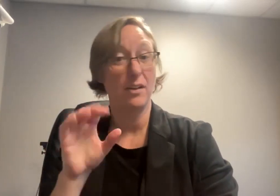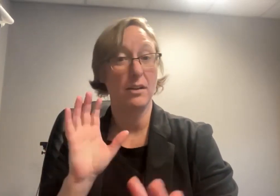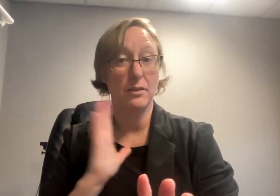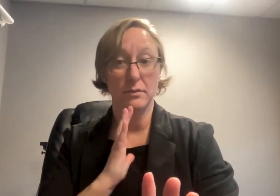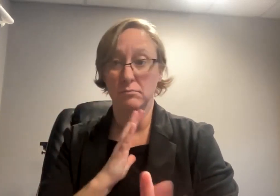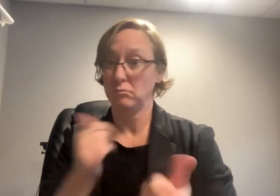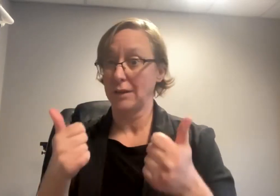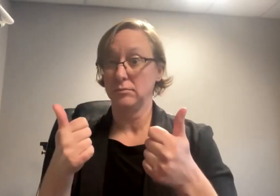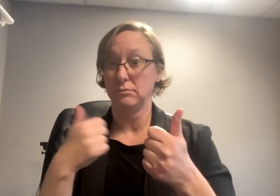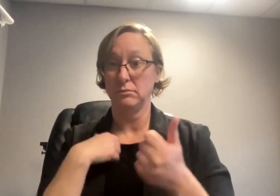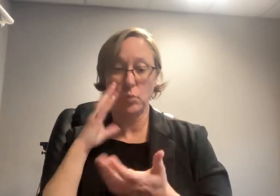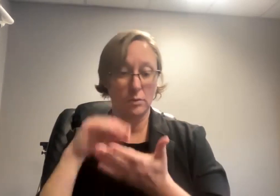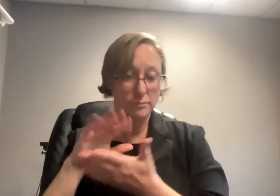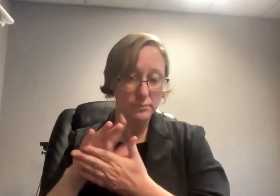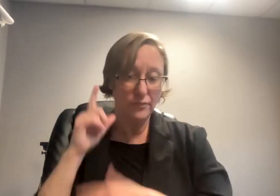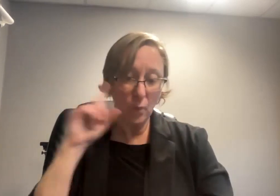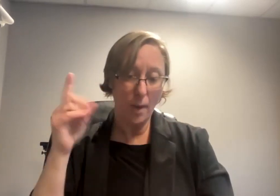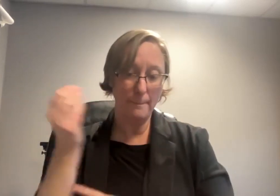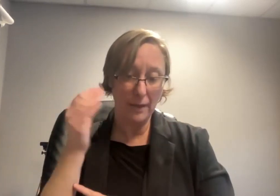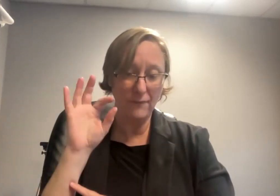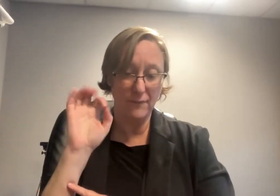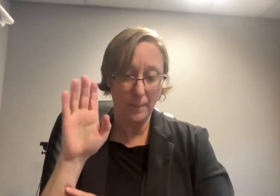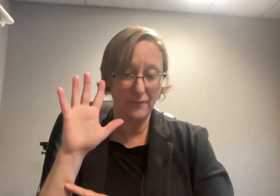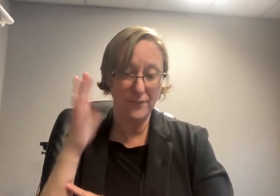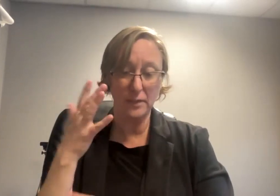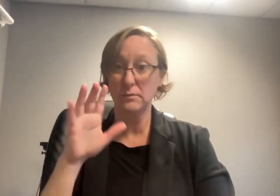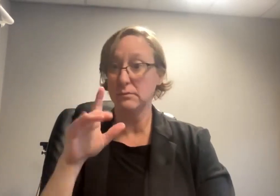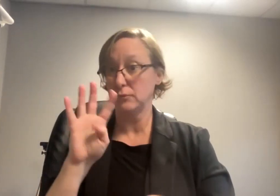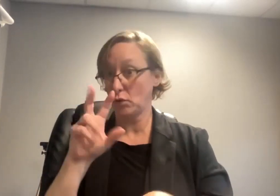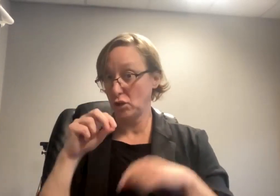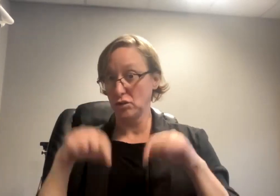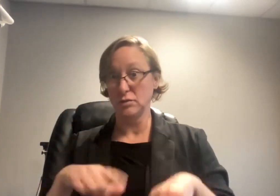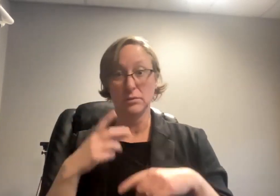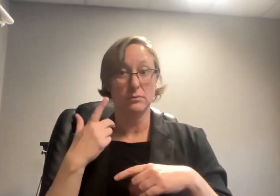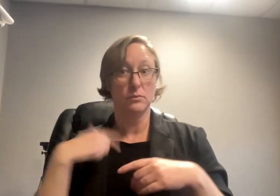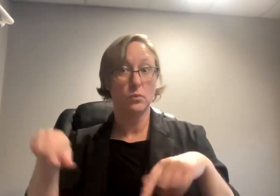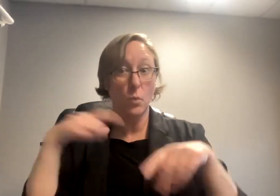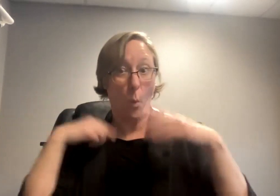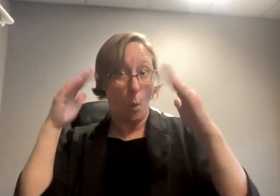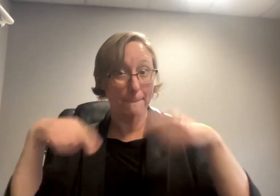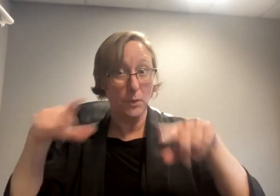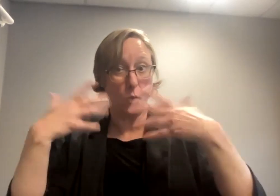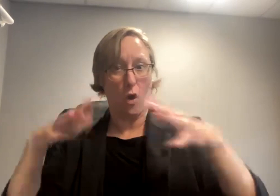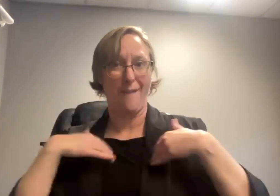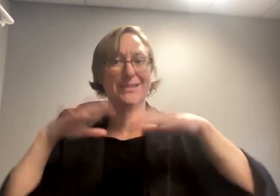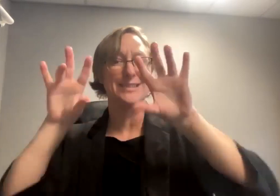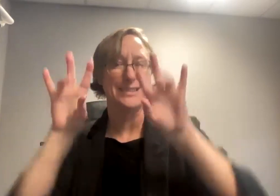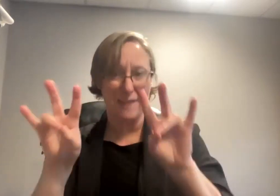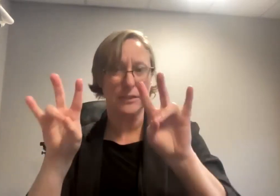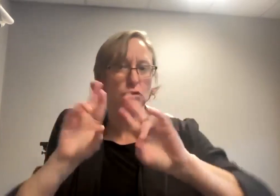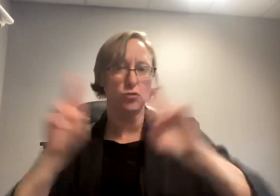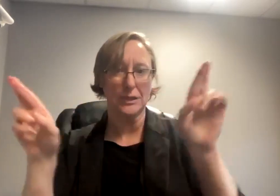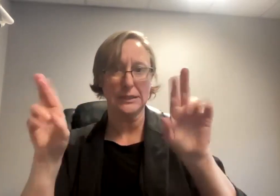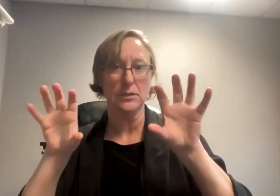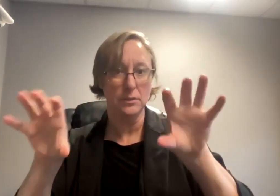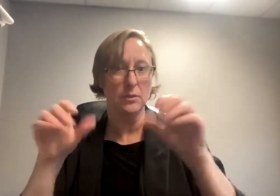Sorry, I forgot you guys wrong in Central Time. Anyways, okay, we'll put that down. Monday, February 5th at 4:30 Eastern, 3:30